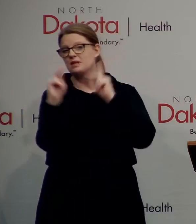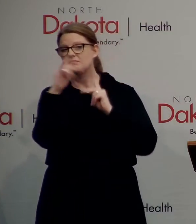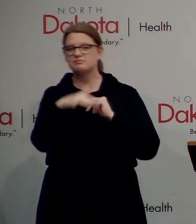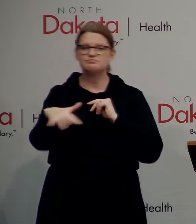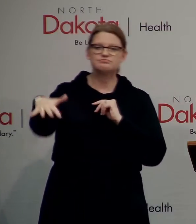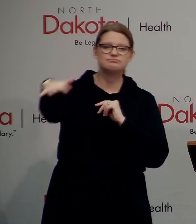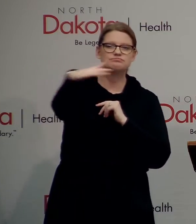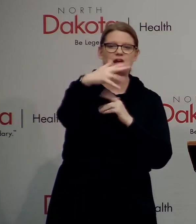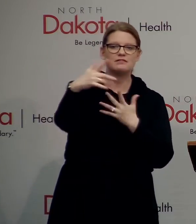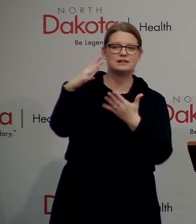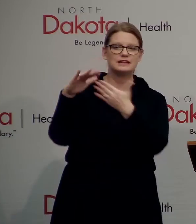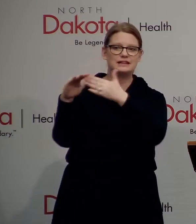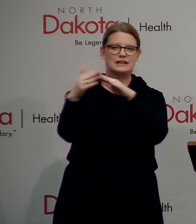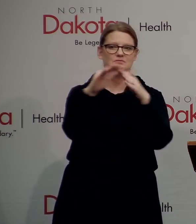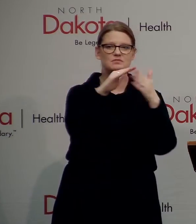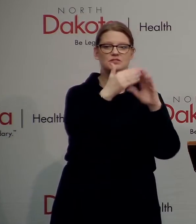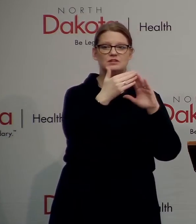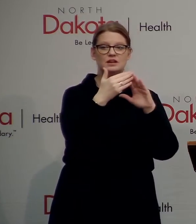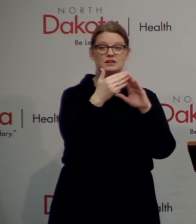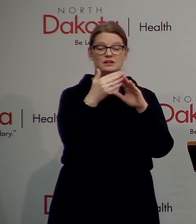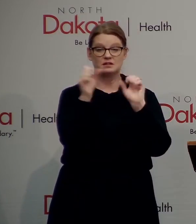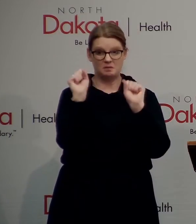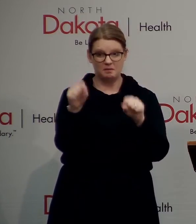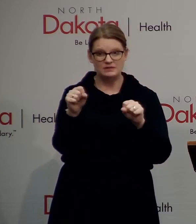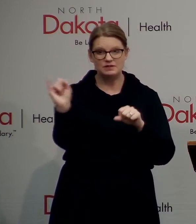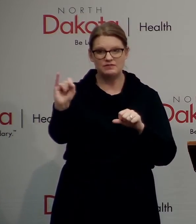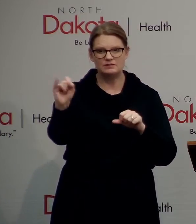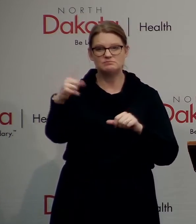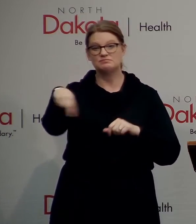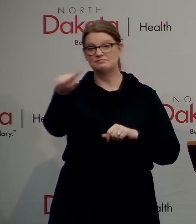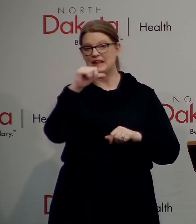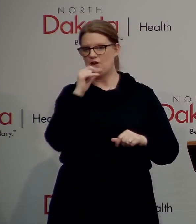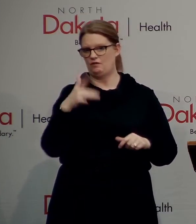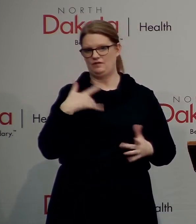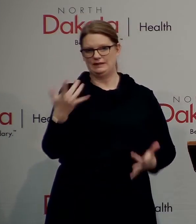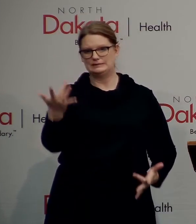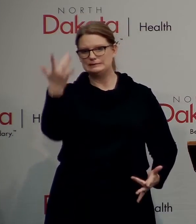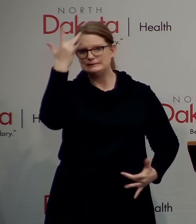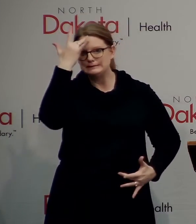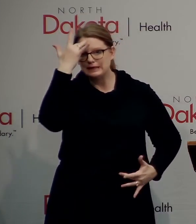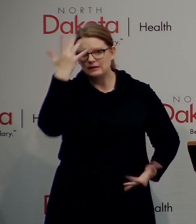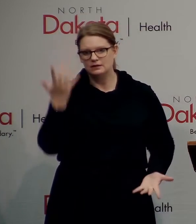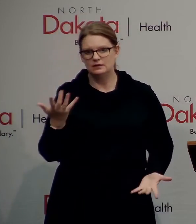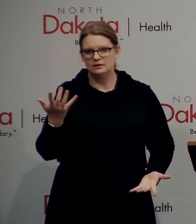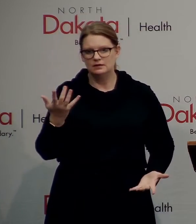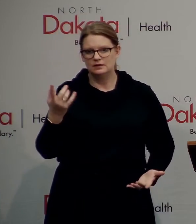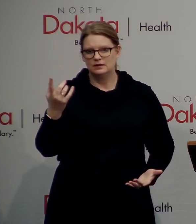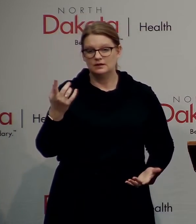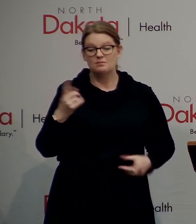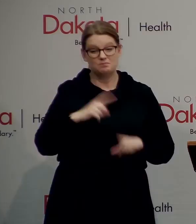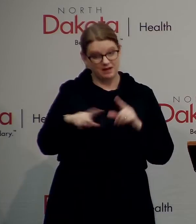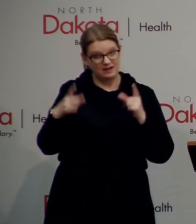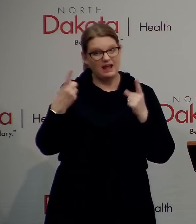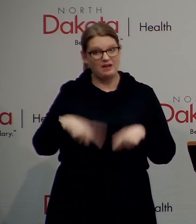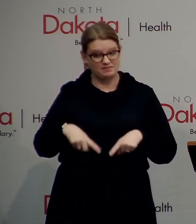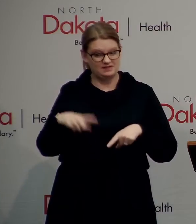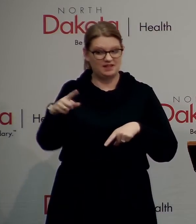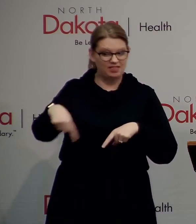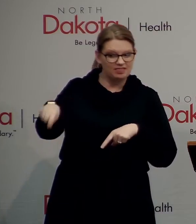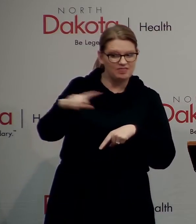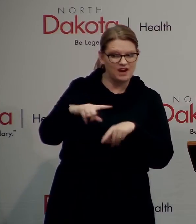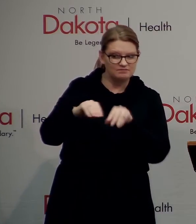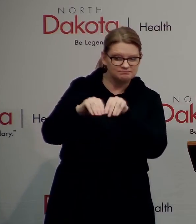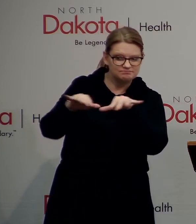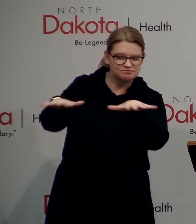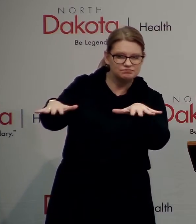infected. They don't feel sick. They feel normal, and they're contagious. So when we